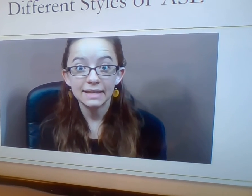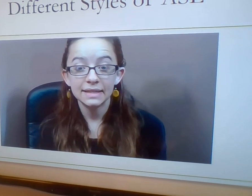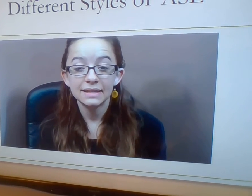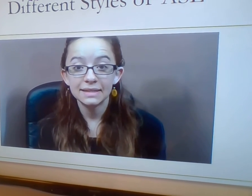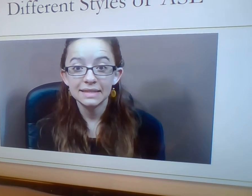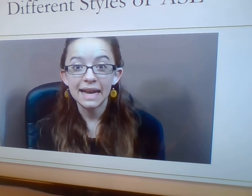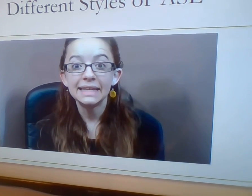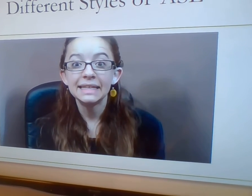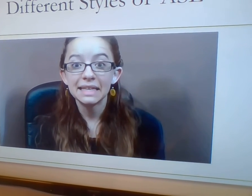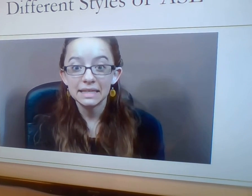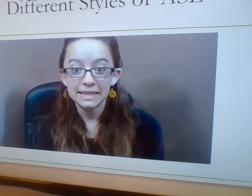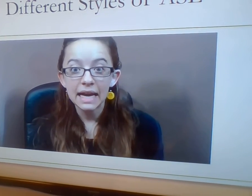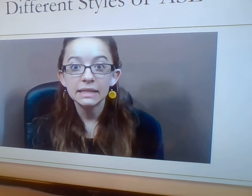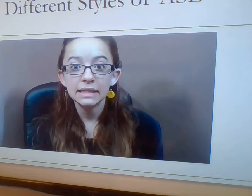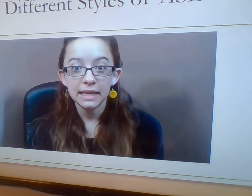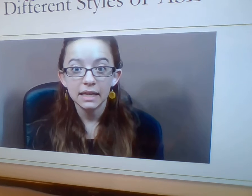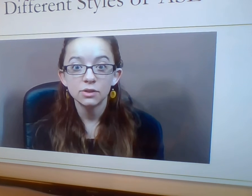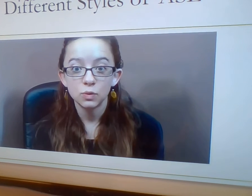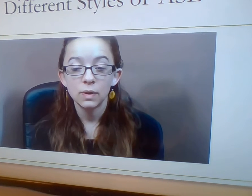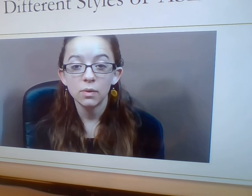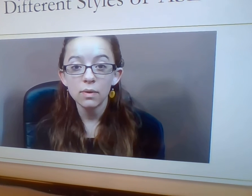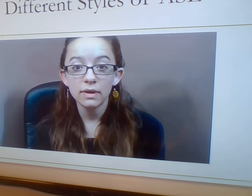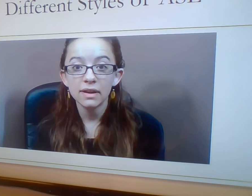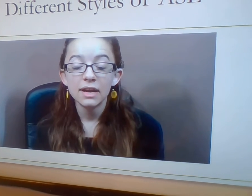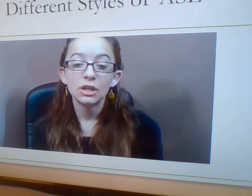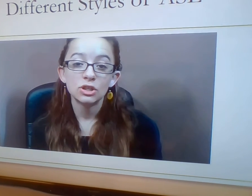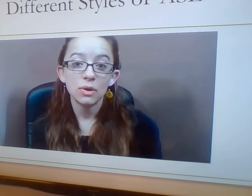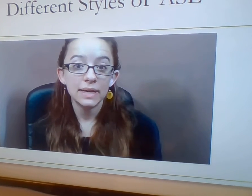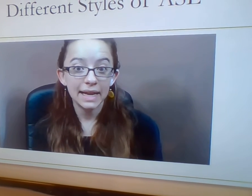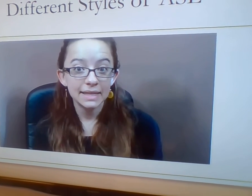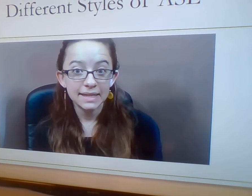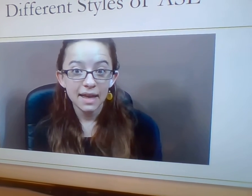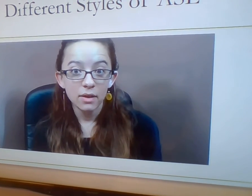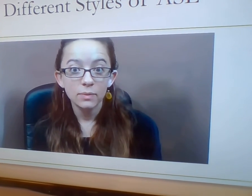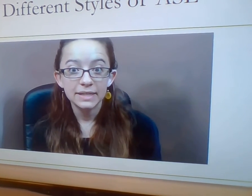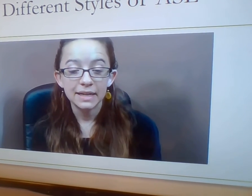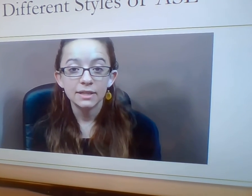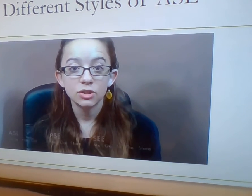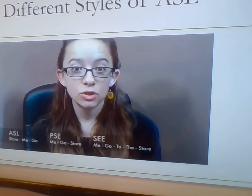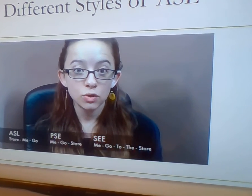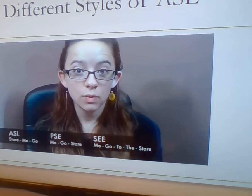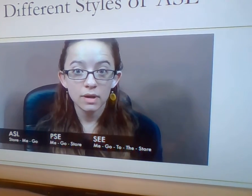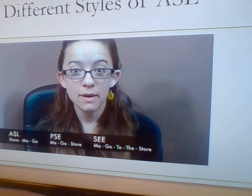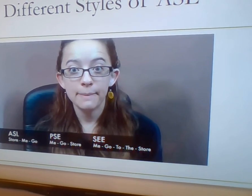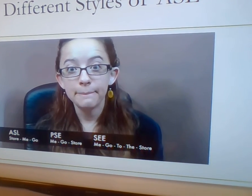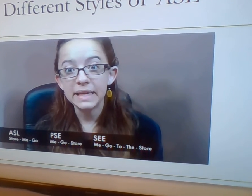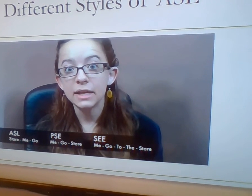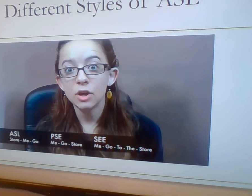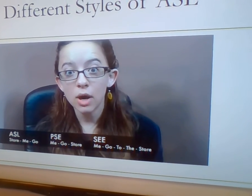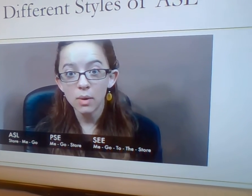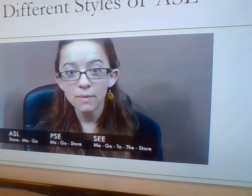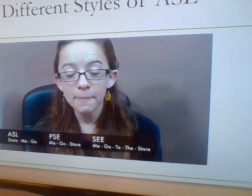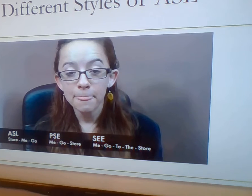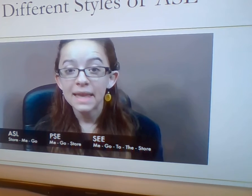It's signing exactly the English word order. So in ASL, we sign store, me, go.